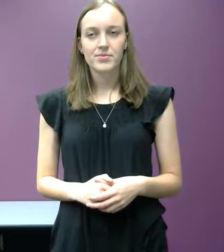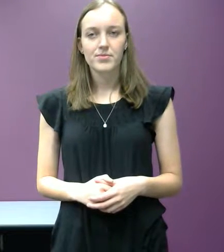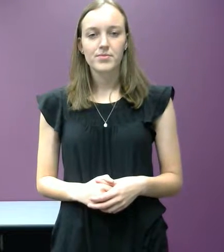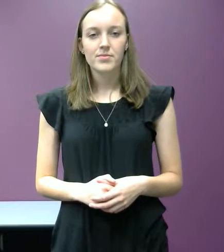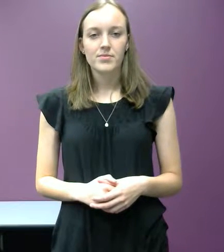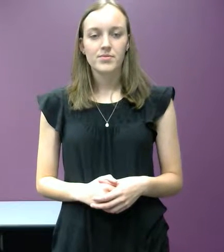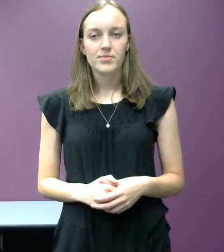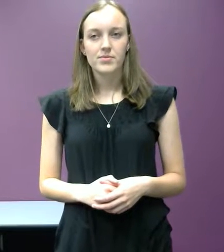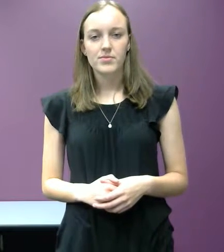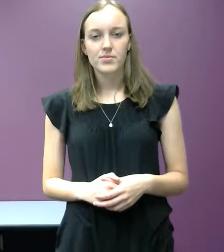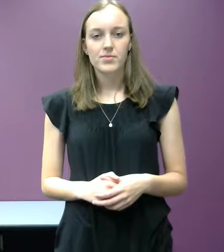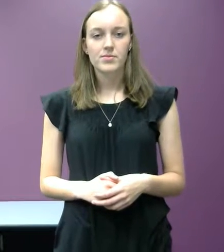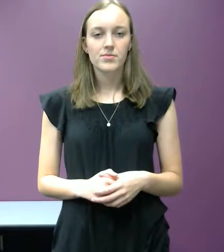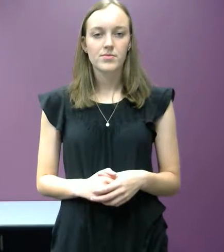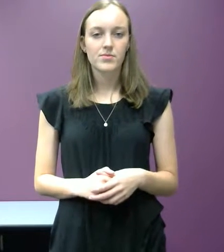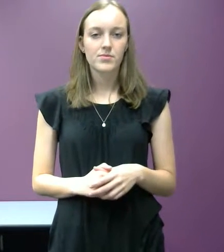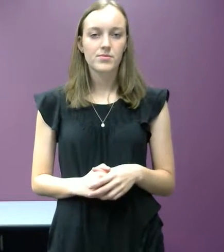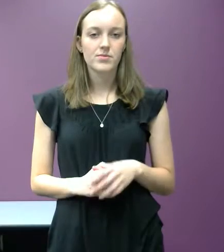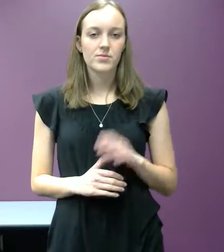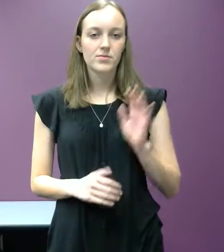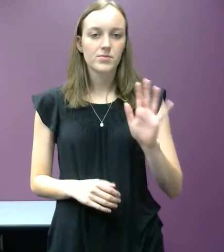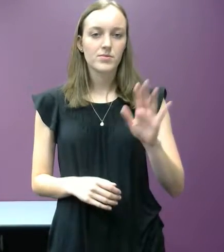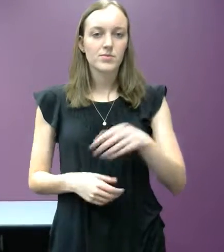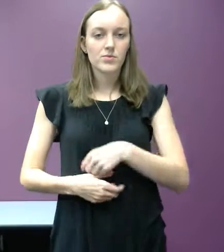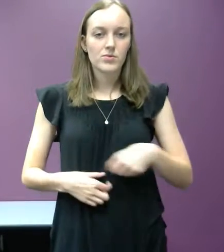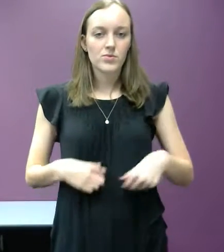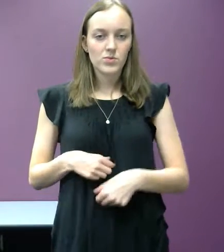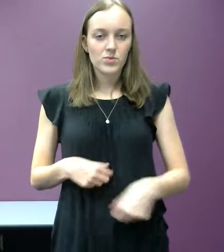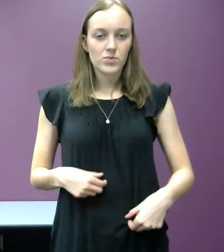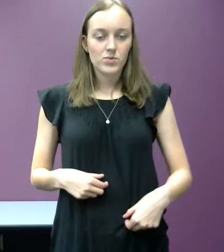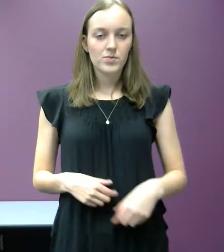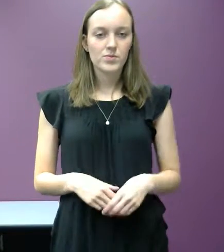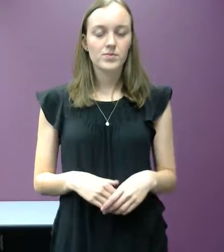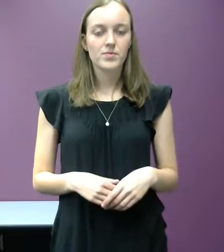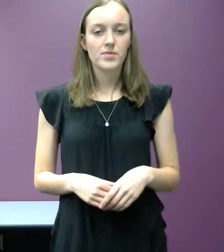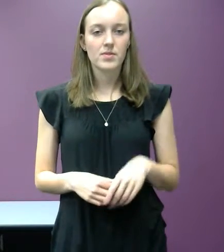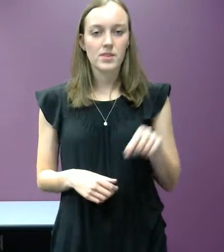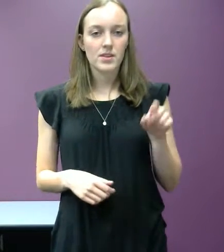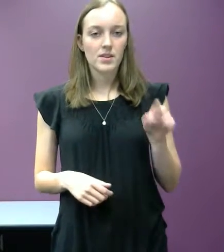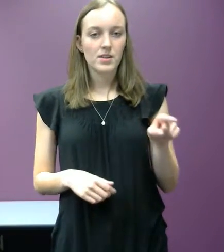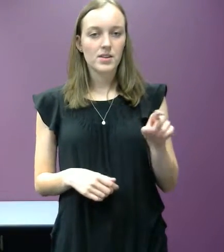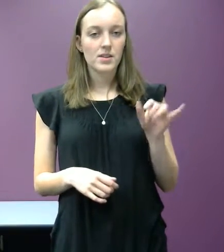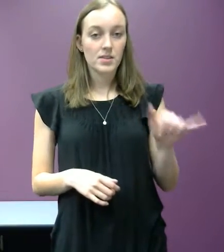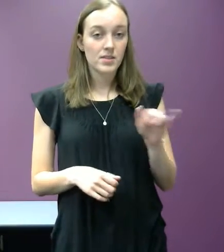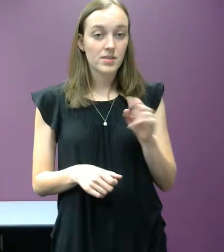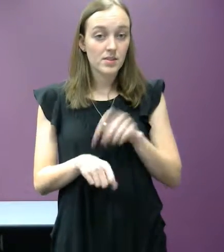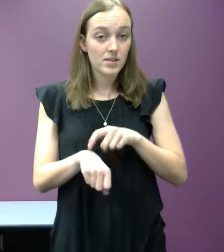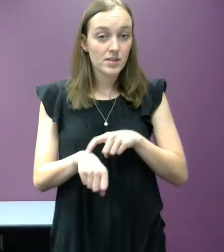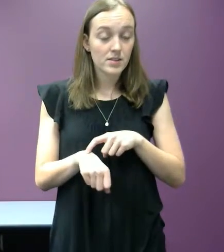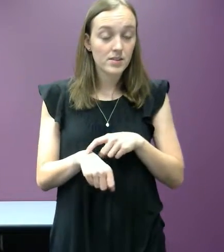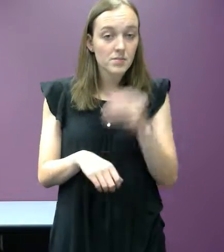of your organs in the digestive system. And in that time, when the food is in the digestive